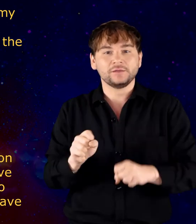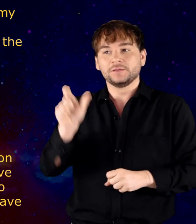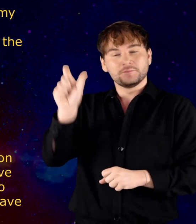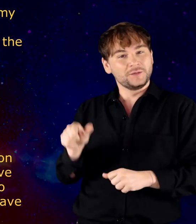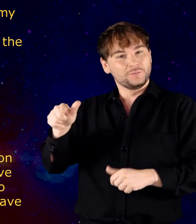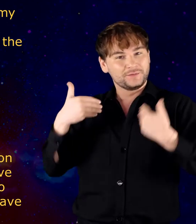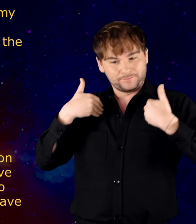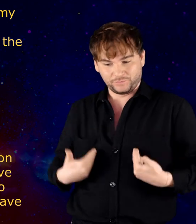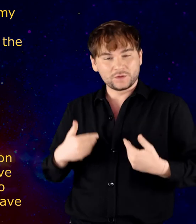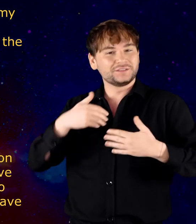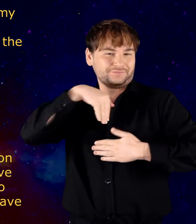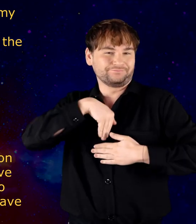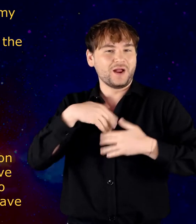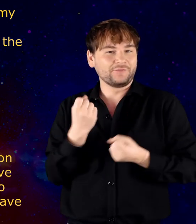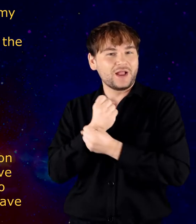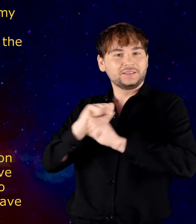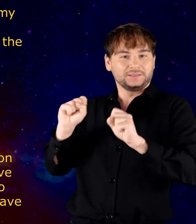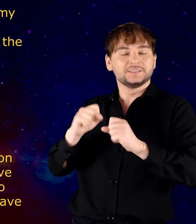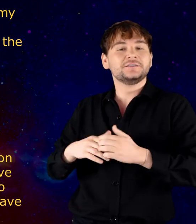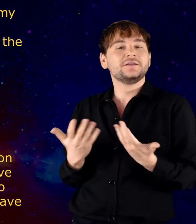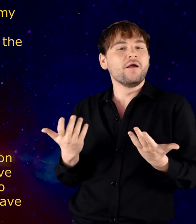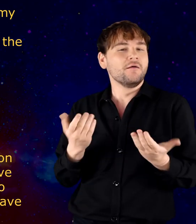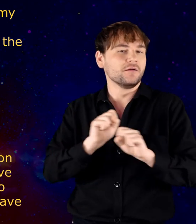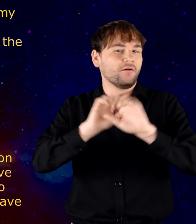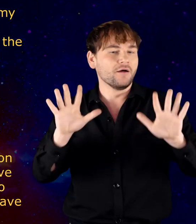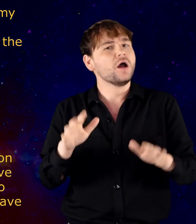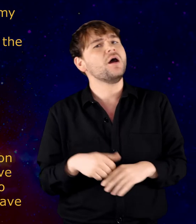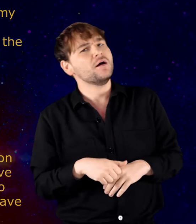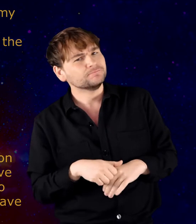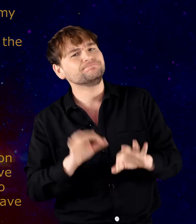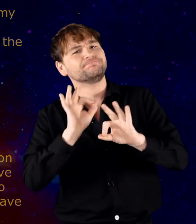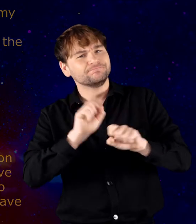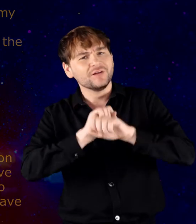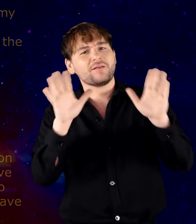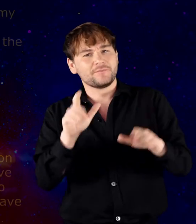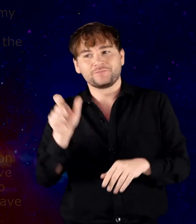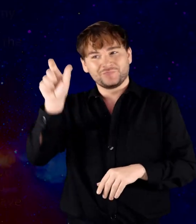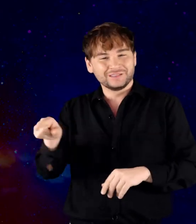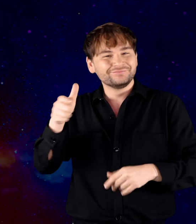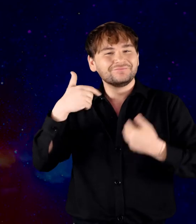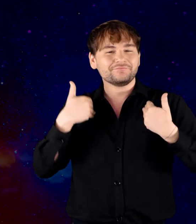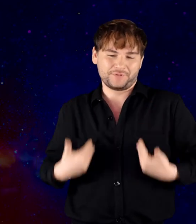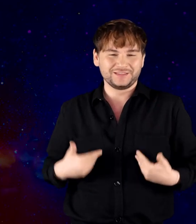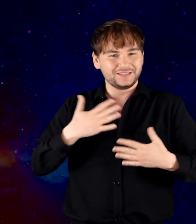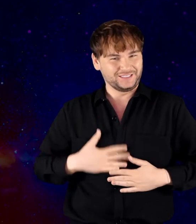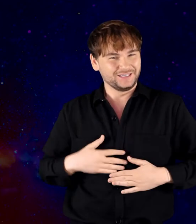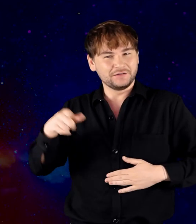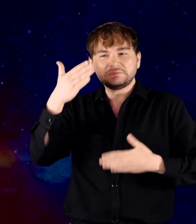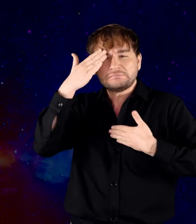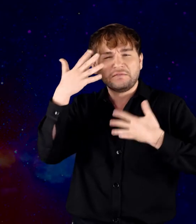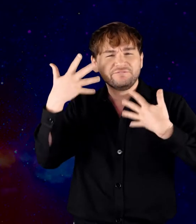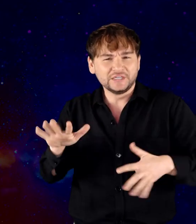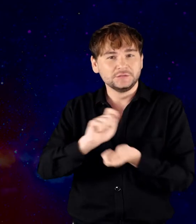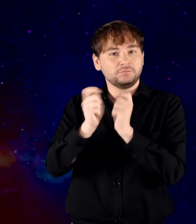is no such reaction. And so it's an advantage to have human antibodies. Yes, of